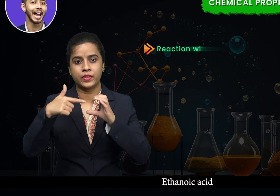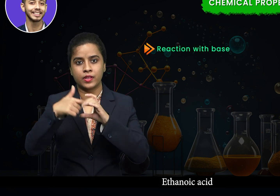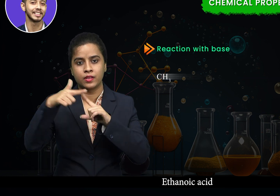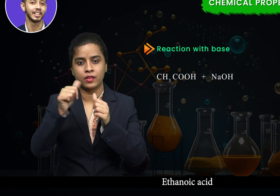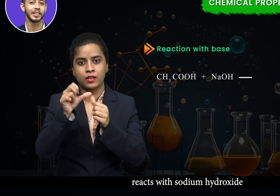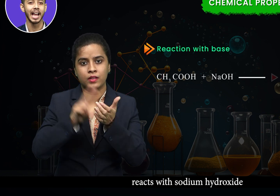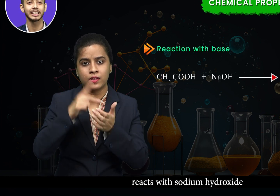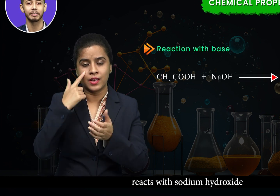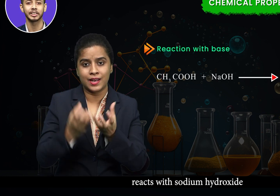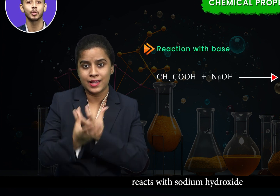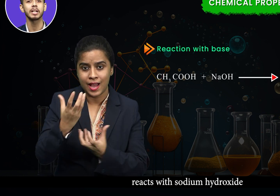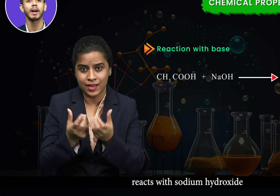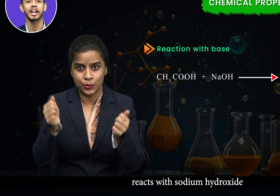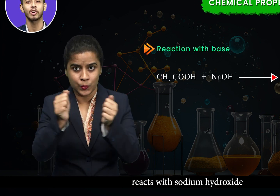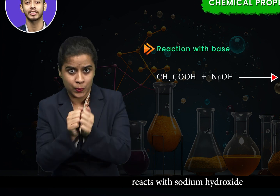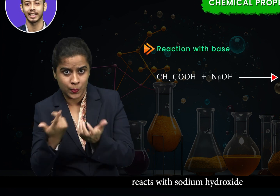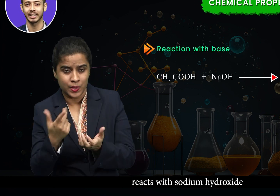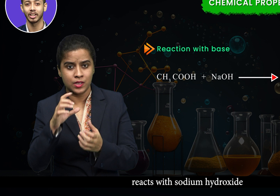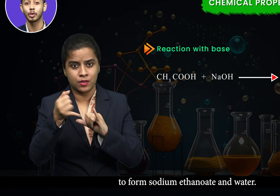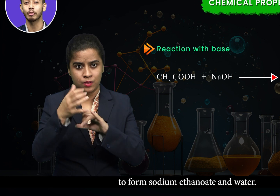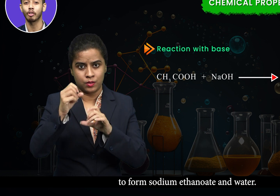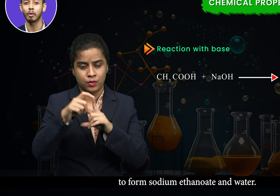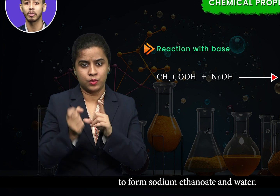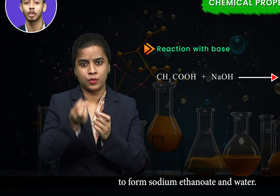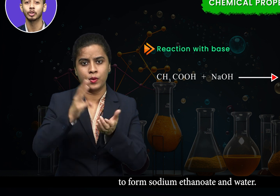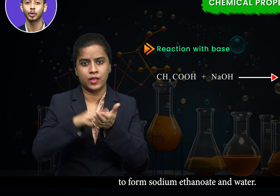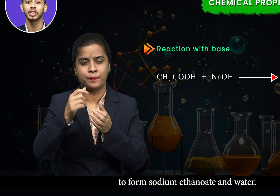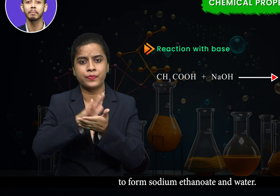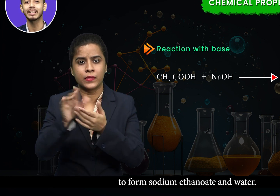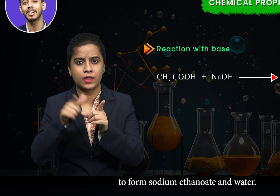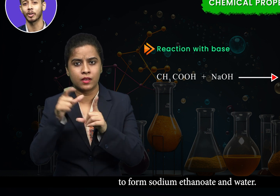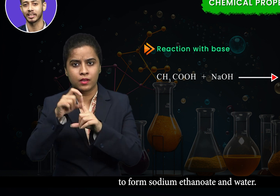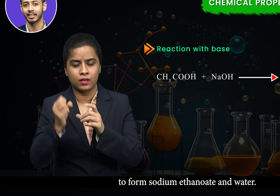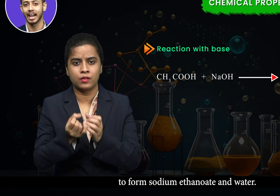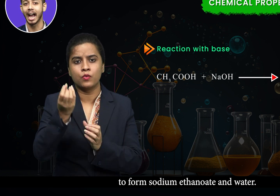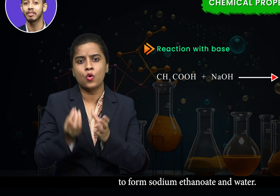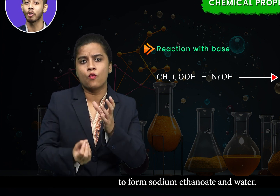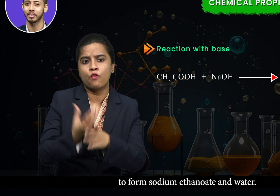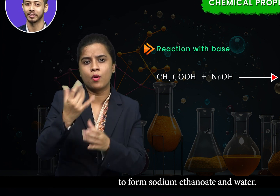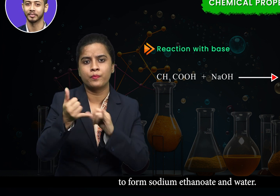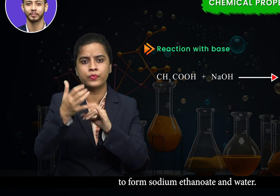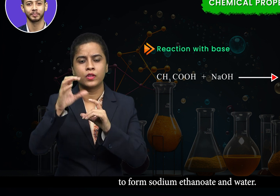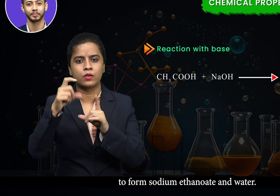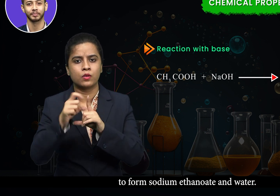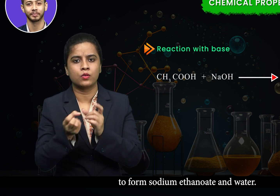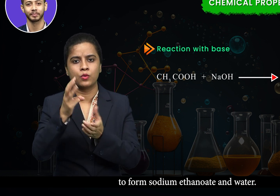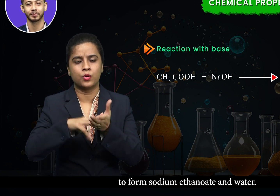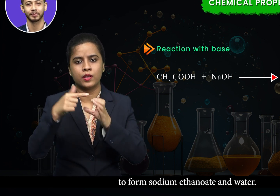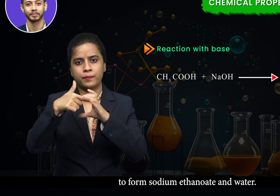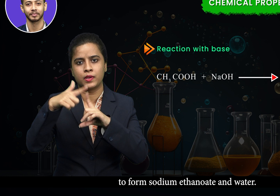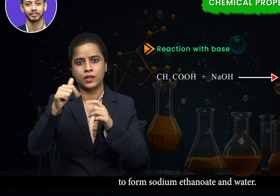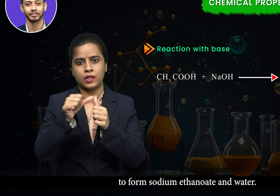Ethanoic acid reacts with sodium hydroxide to form sodium ethanoate and water.